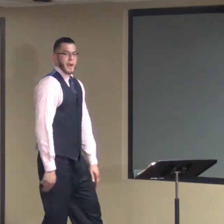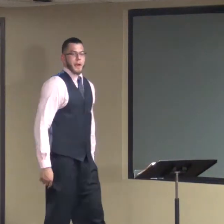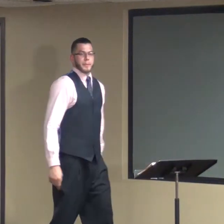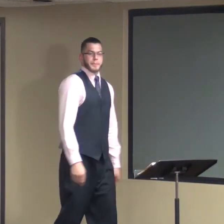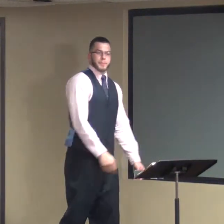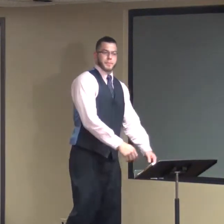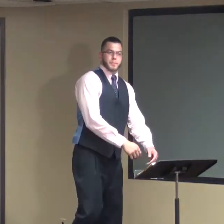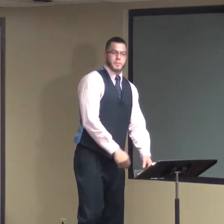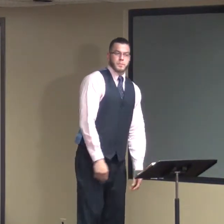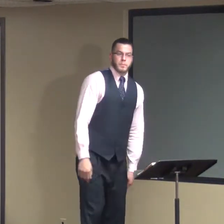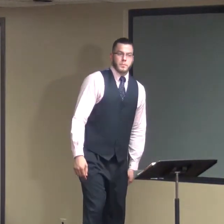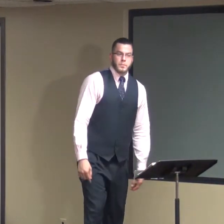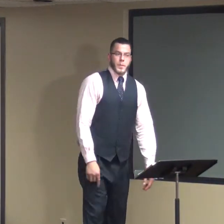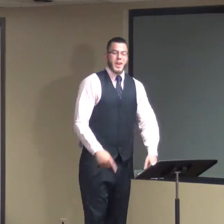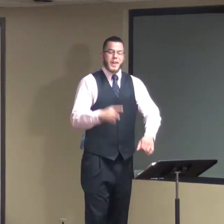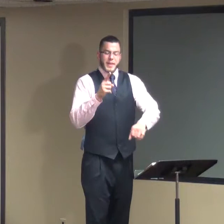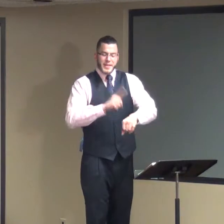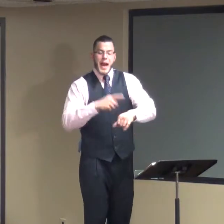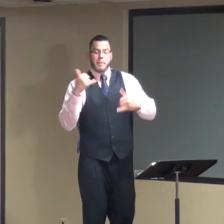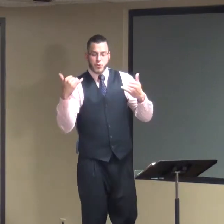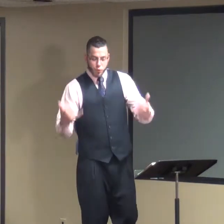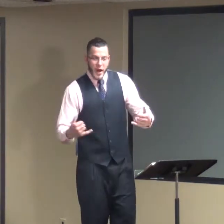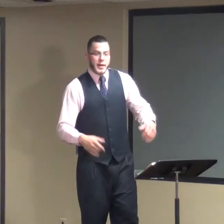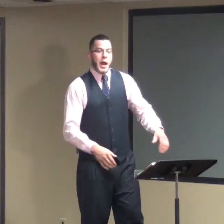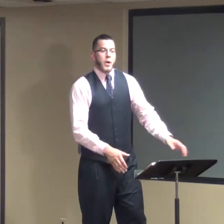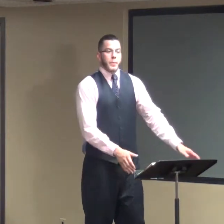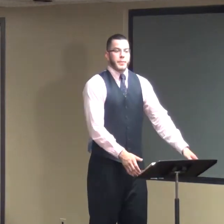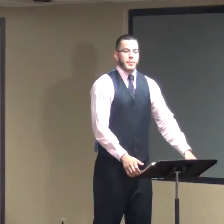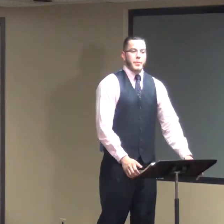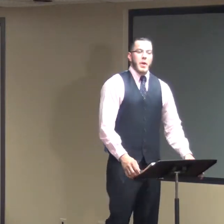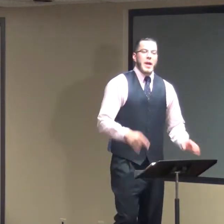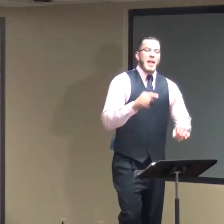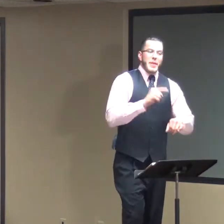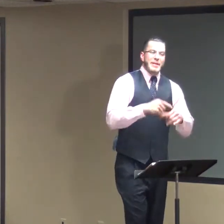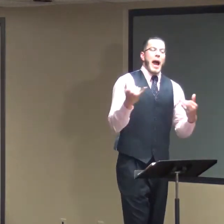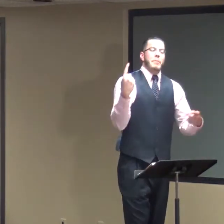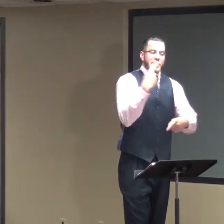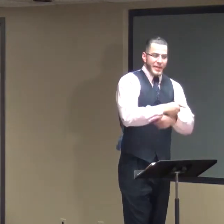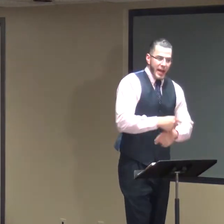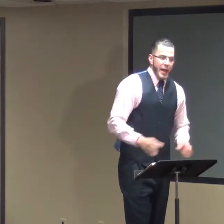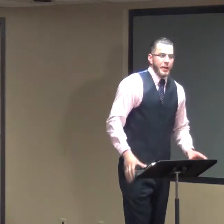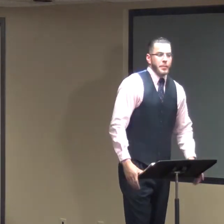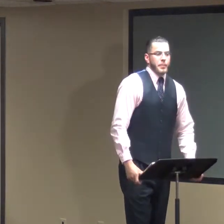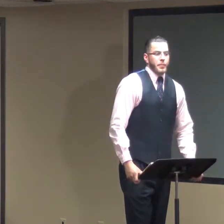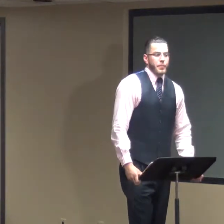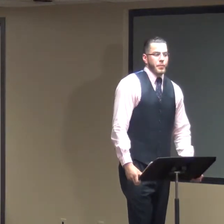fail. The time is right now. The time is today.